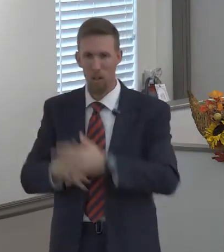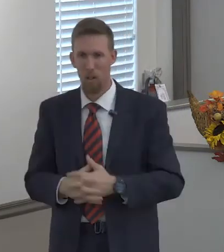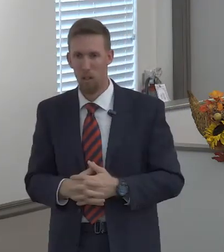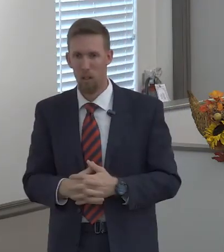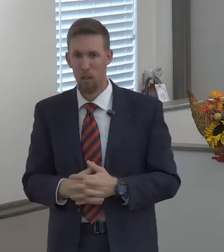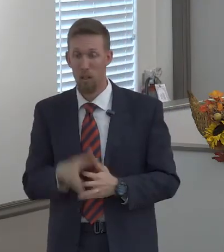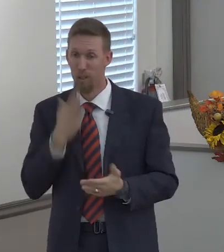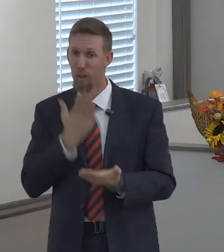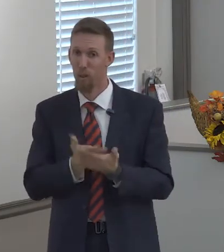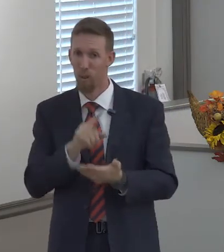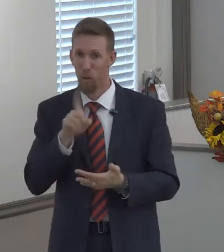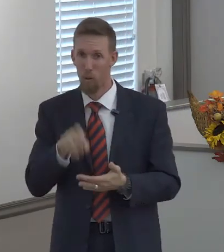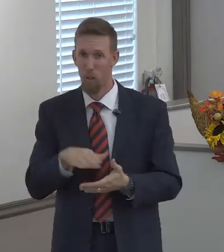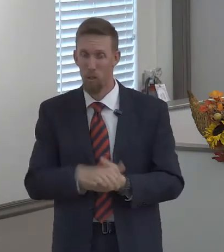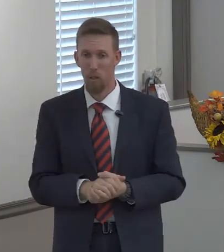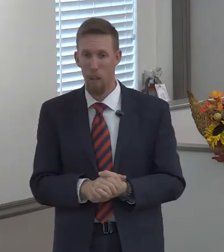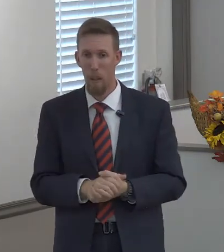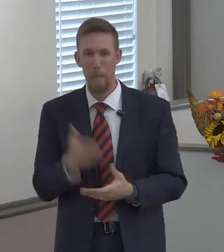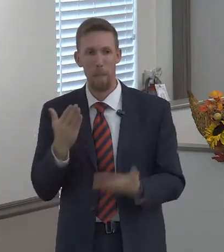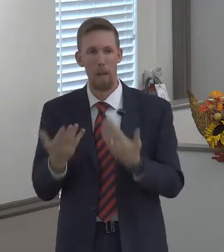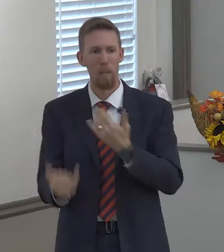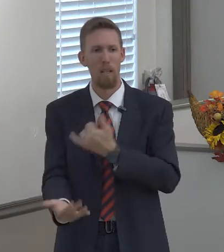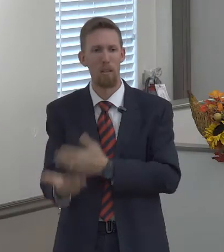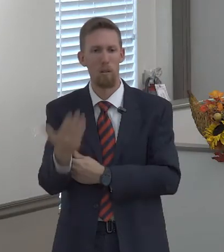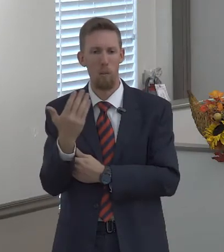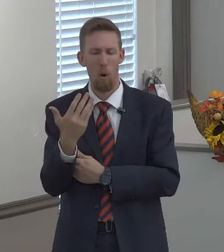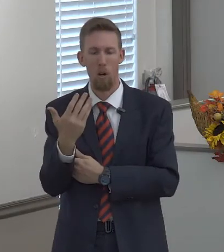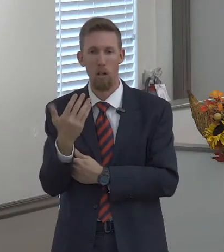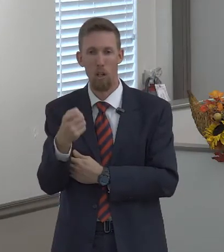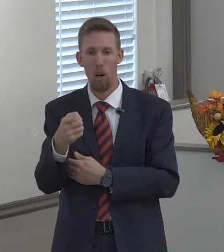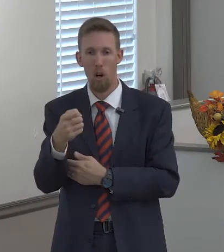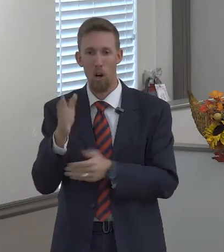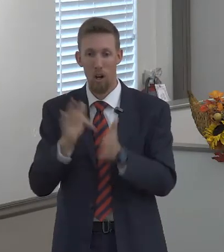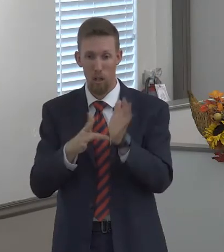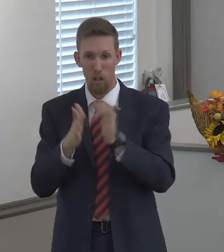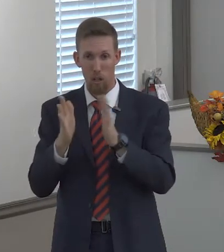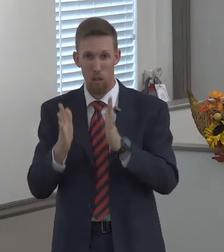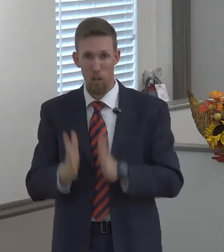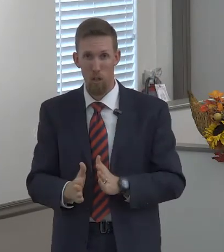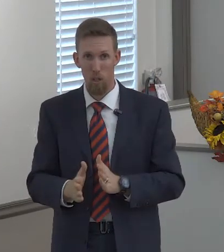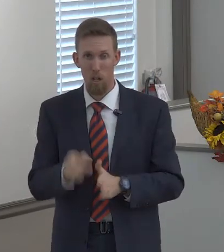It's important for us, amen? If God's Word says so,